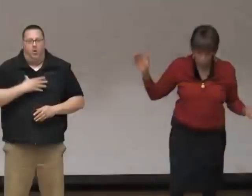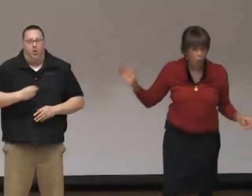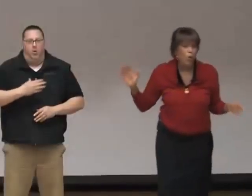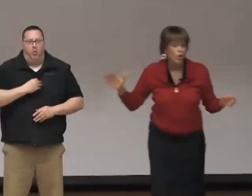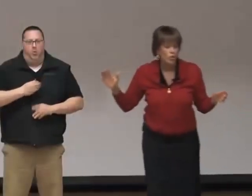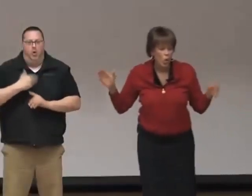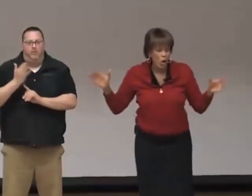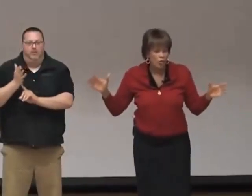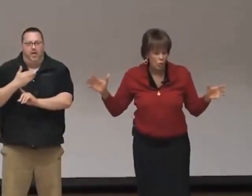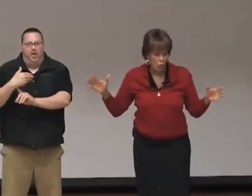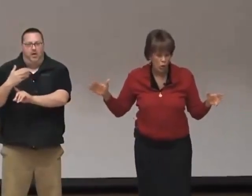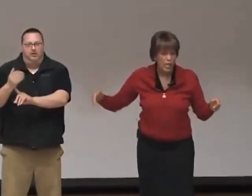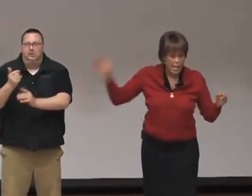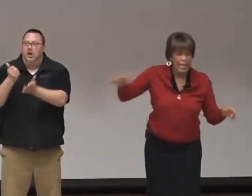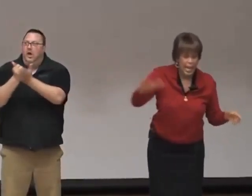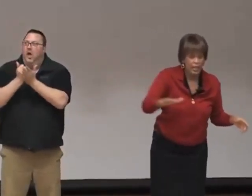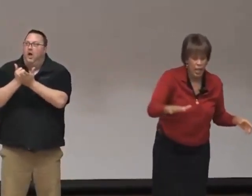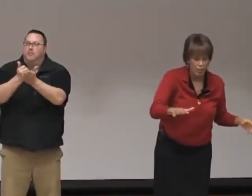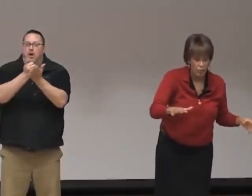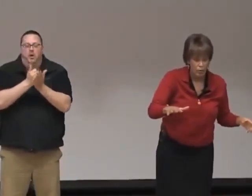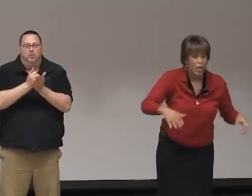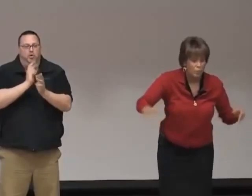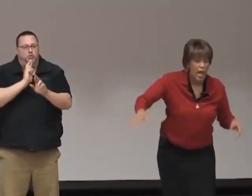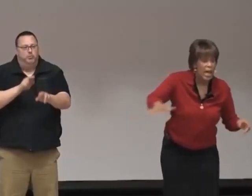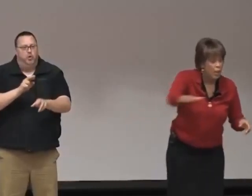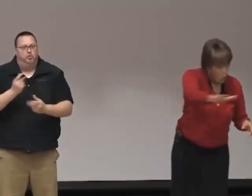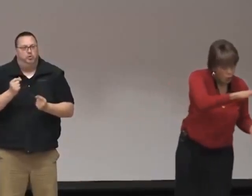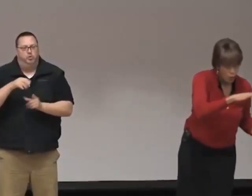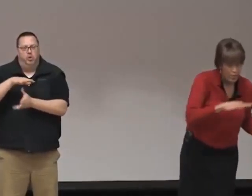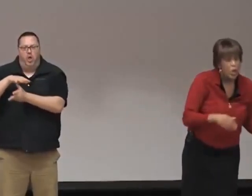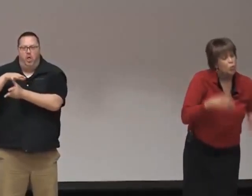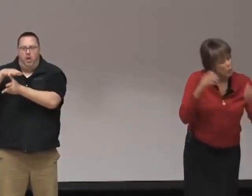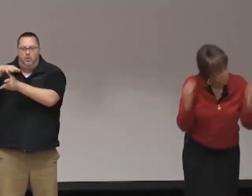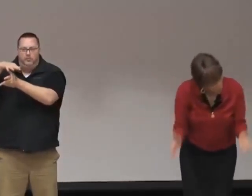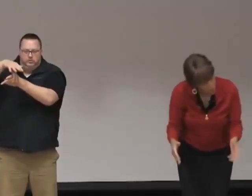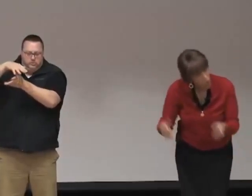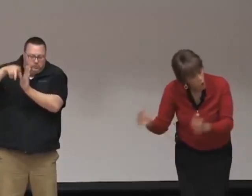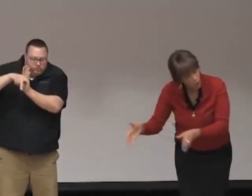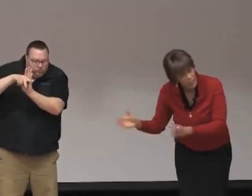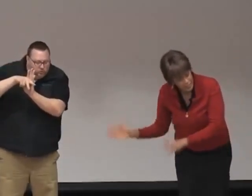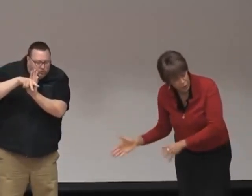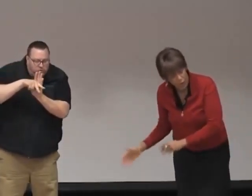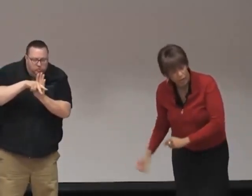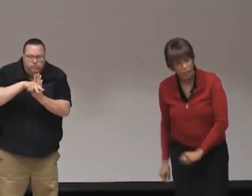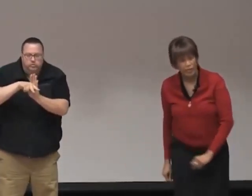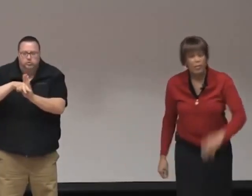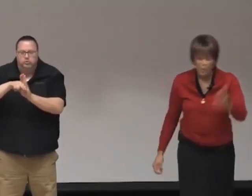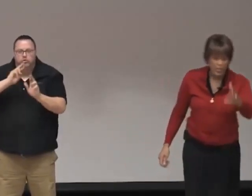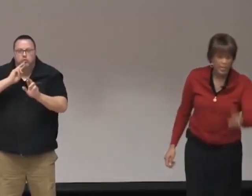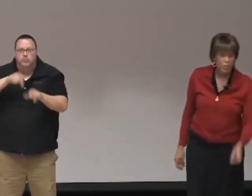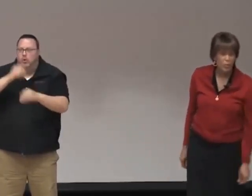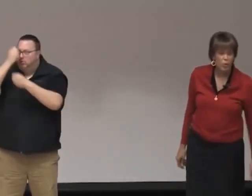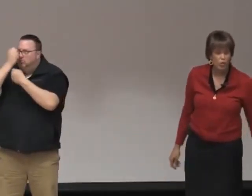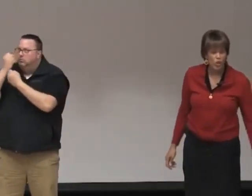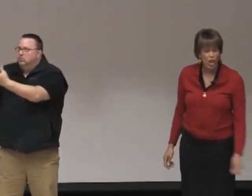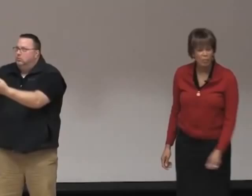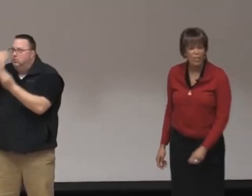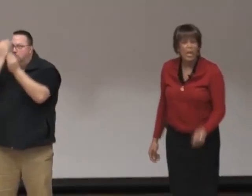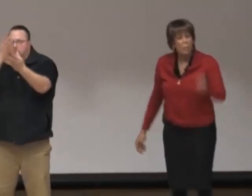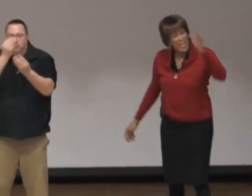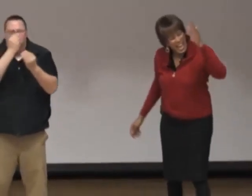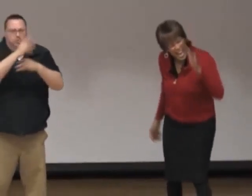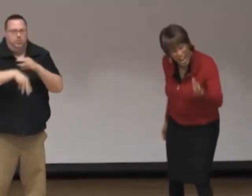have reporters from all over the world in helicopters flying over it, reporting on the situation, because that's a reporter's